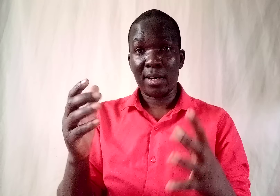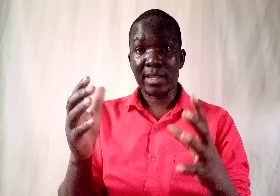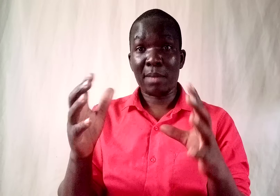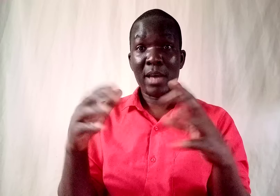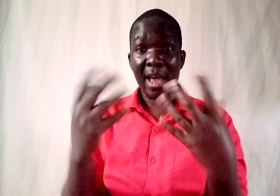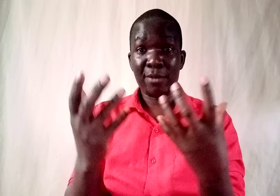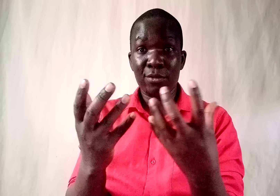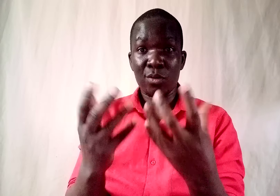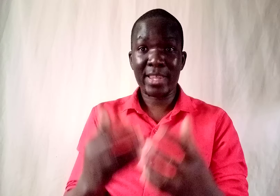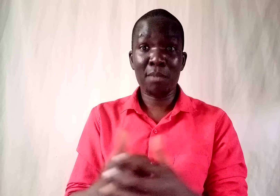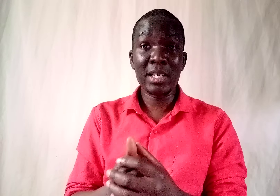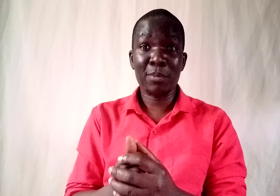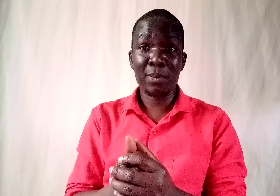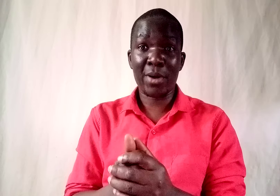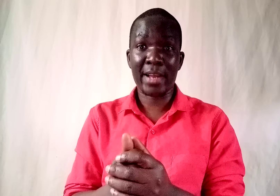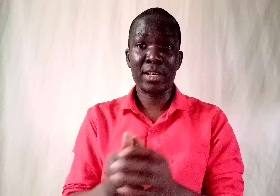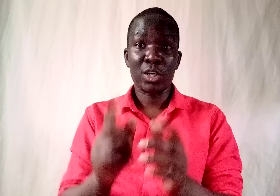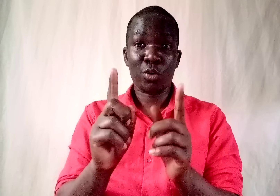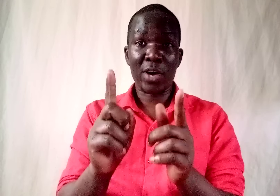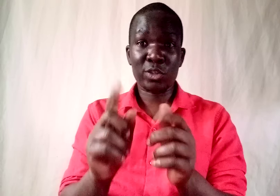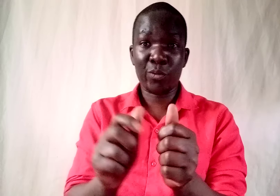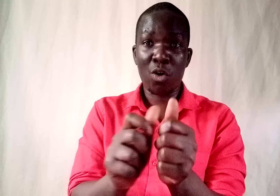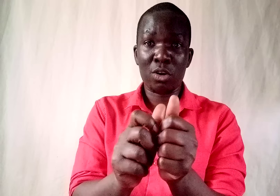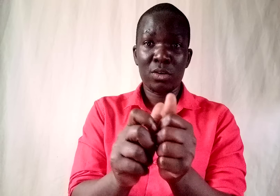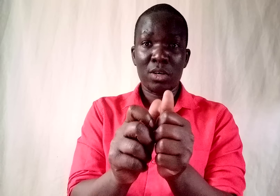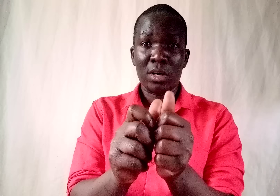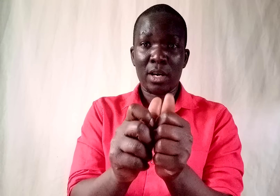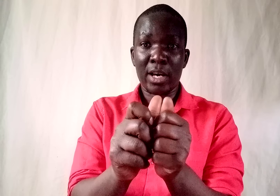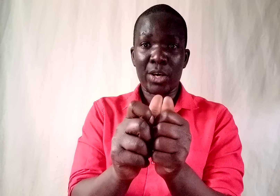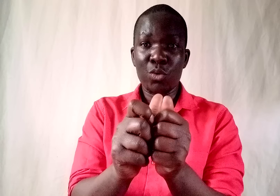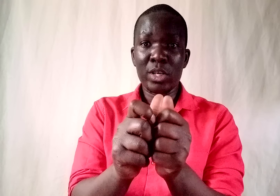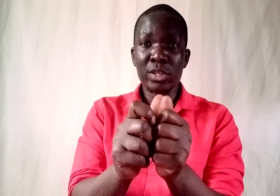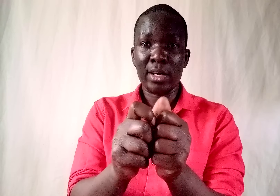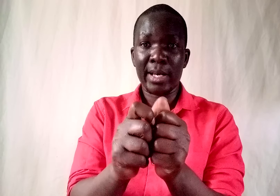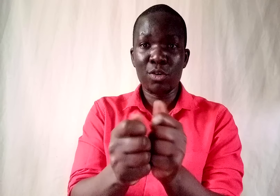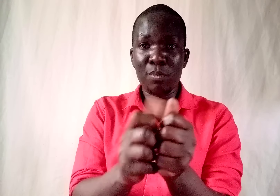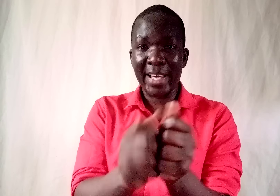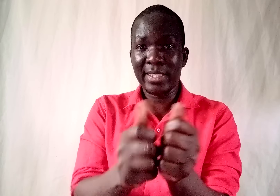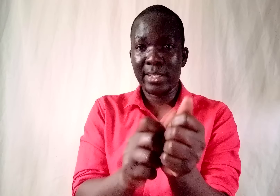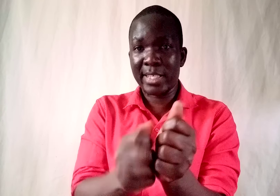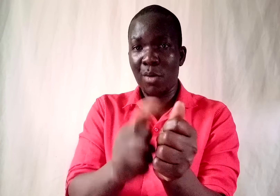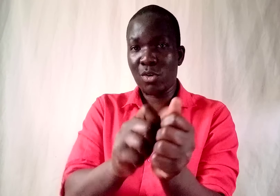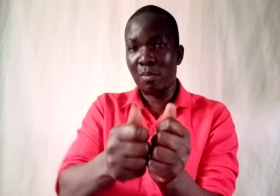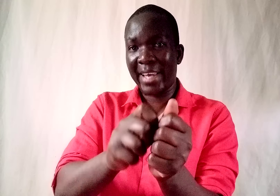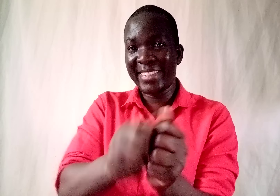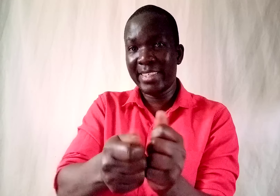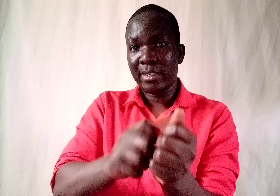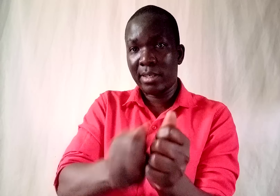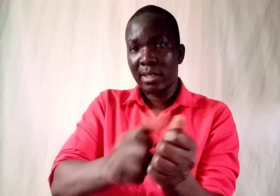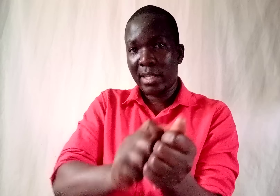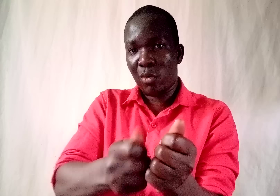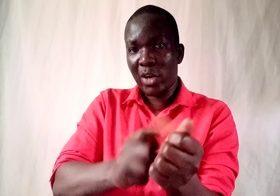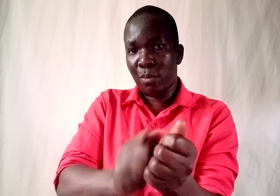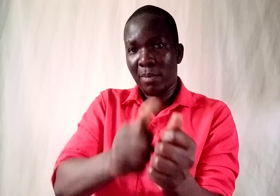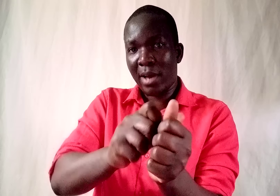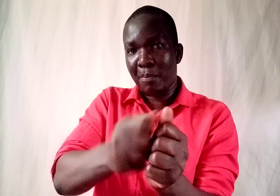they behave when they are being prepared. So first of all, you will do maize. This is how we do maize, the way you prepare